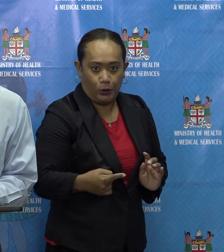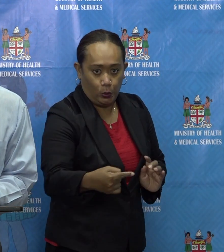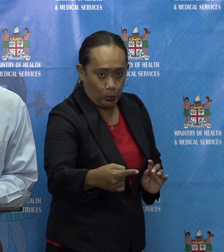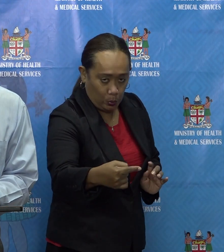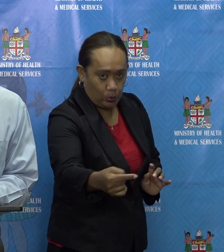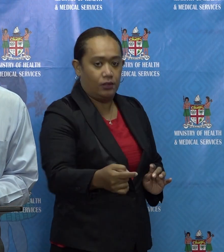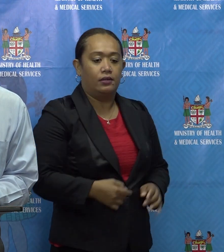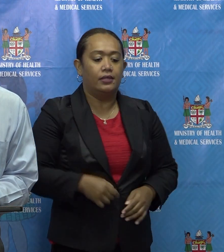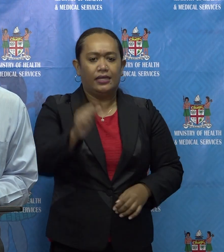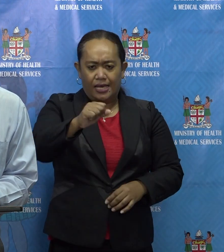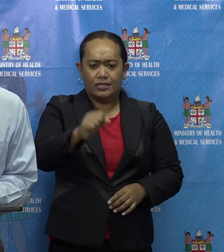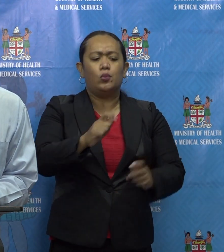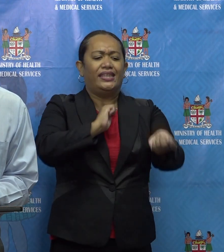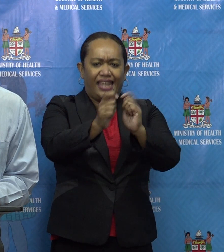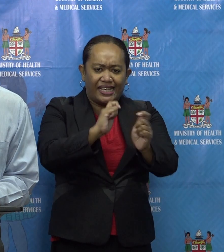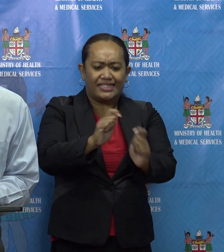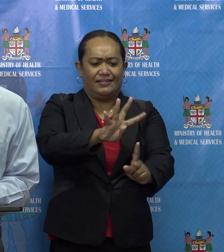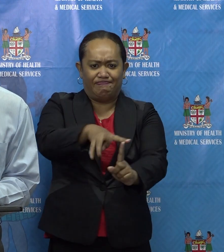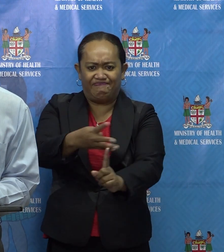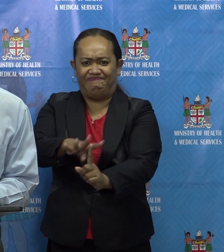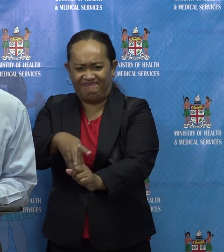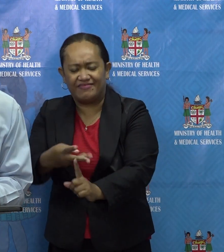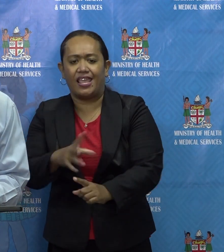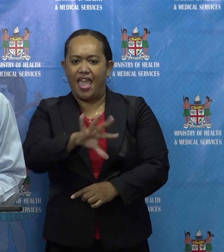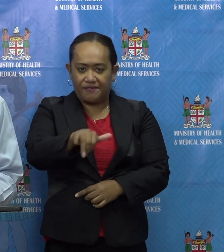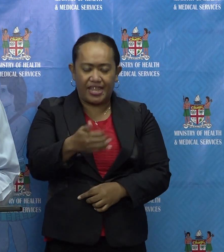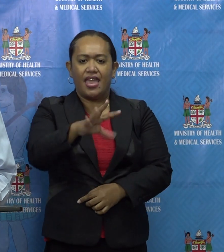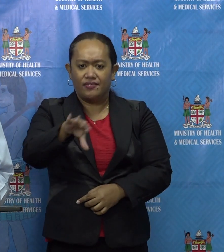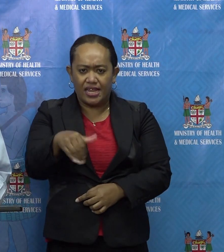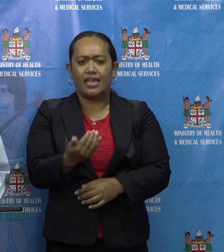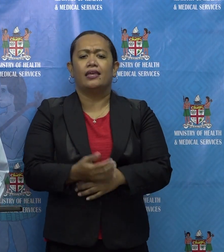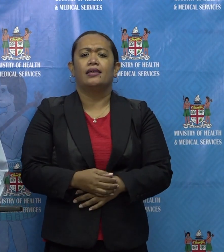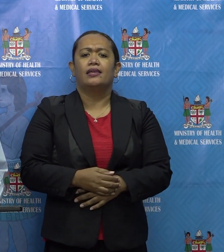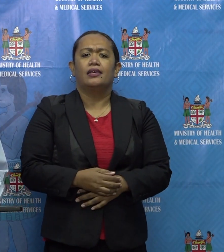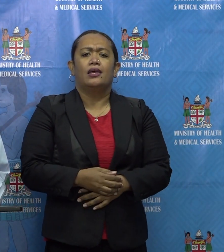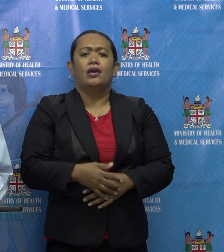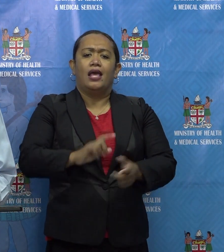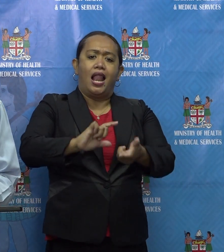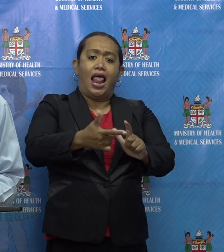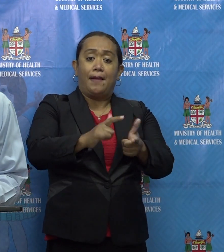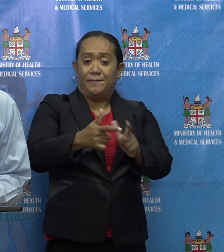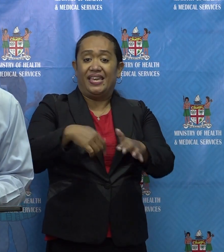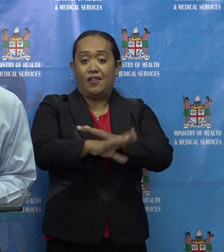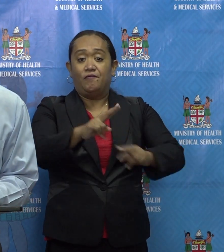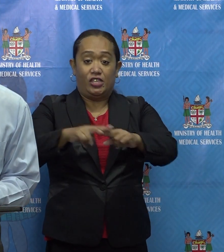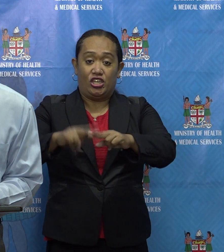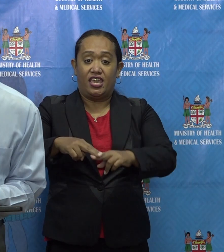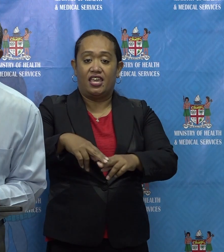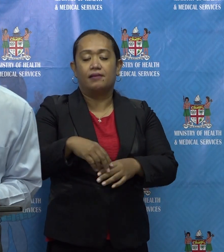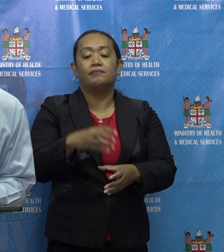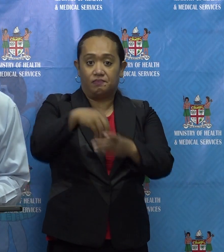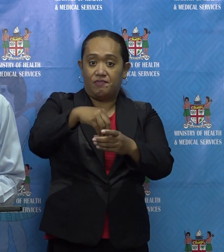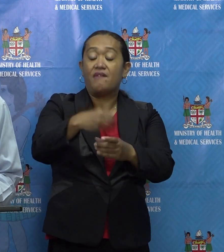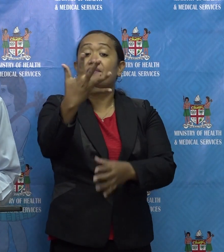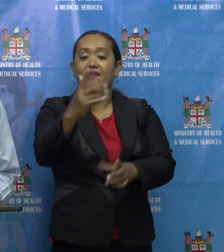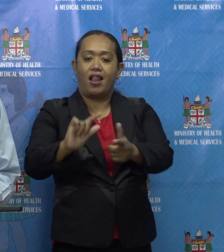Though we are testing record numbers of sample every day, and testing is happening at 5 ministry laboratories across Fiji, we are concerned